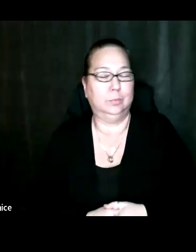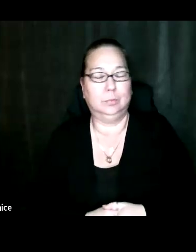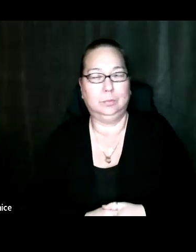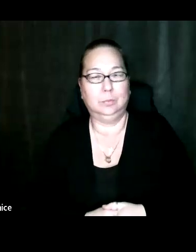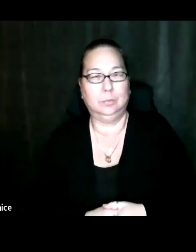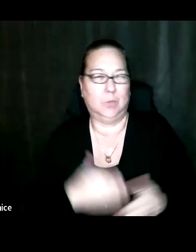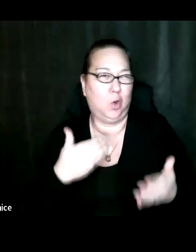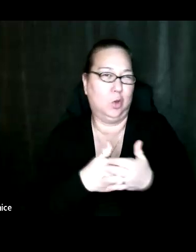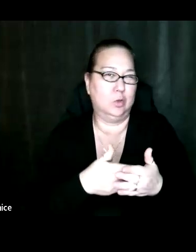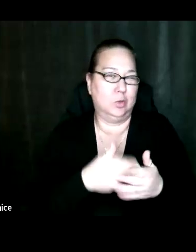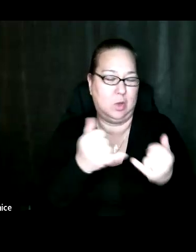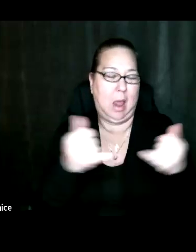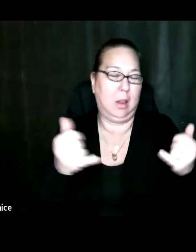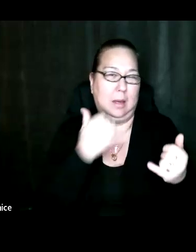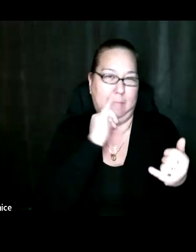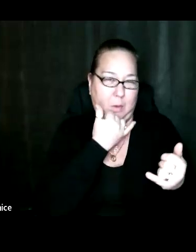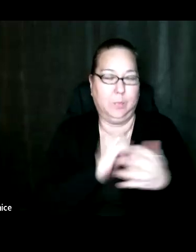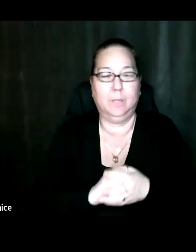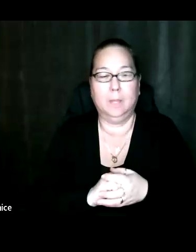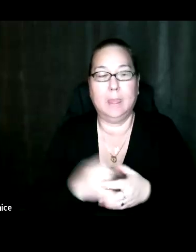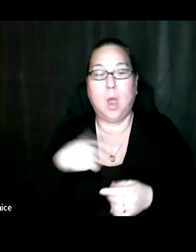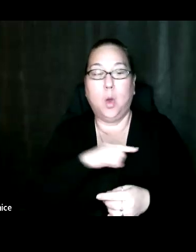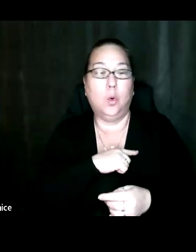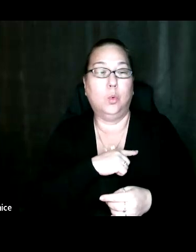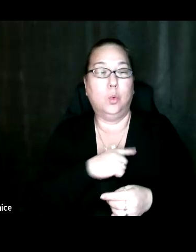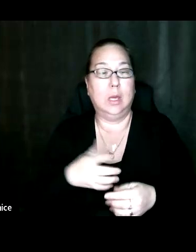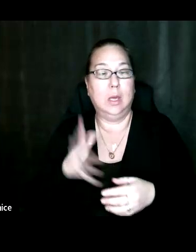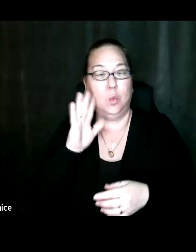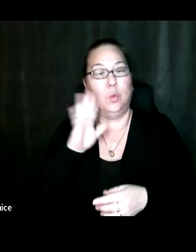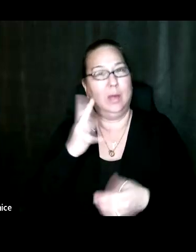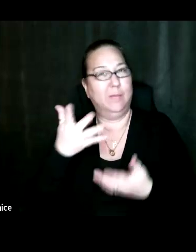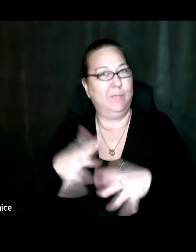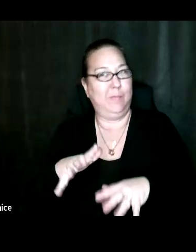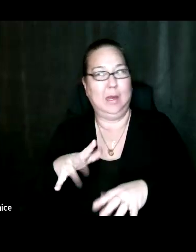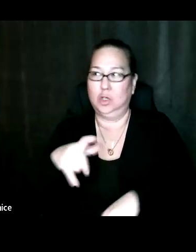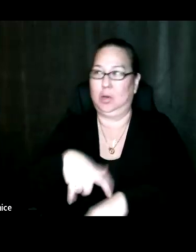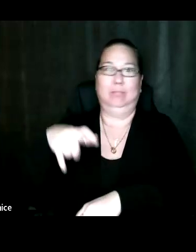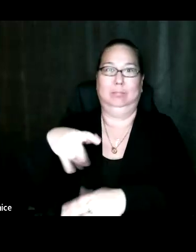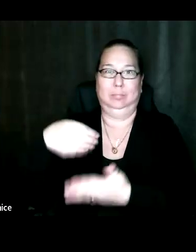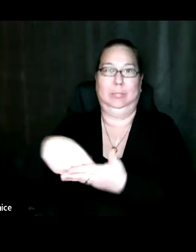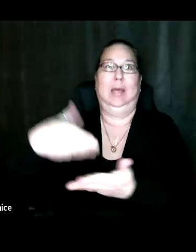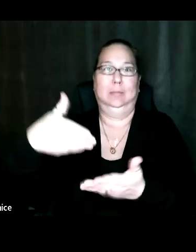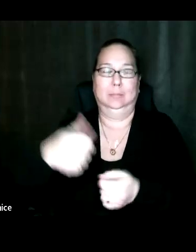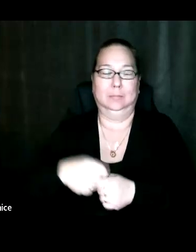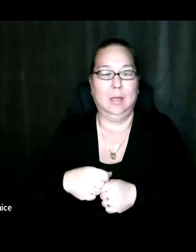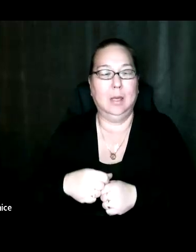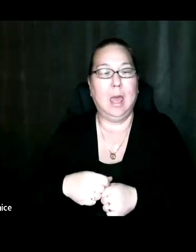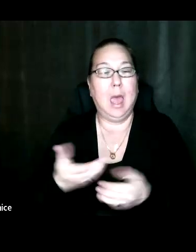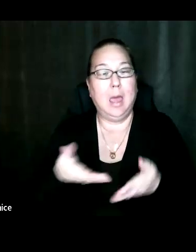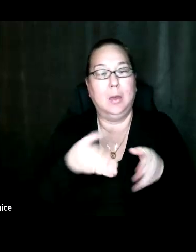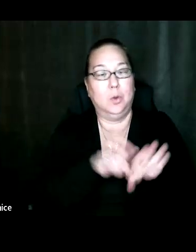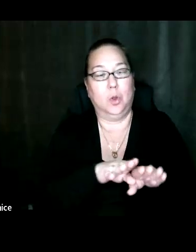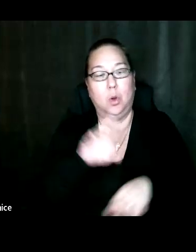In the current fiscal year, we are still feeling very confident that we're going to finish the year on track and close out ESSER spending every